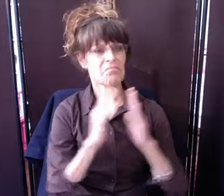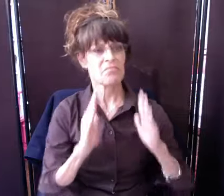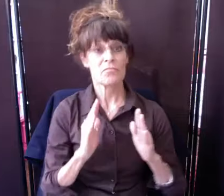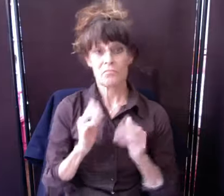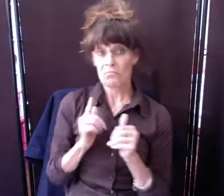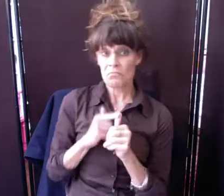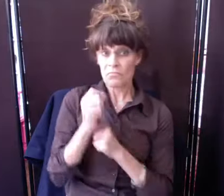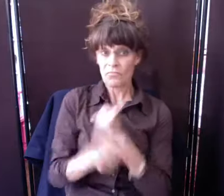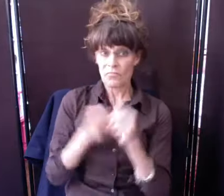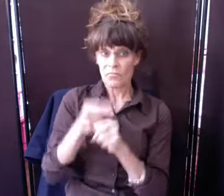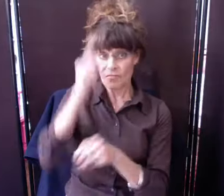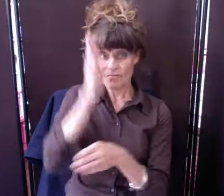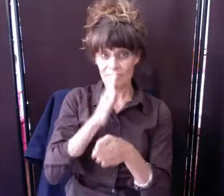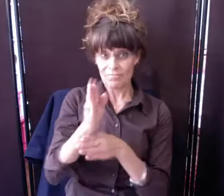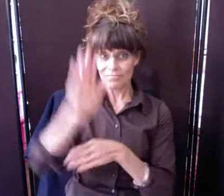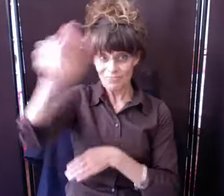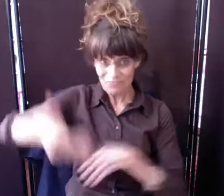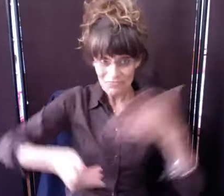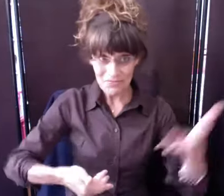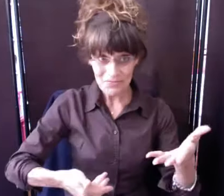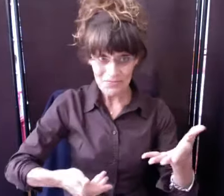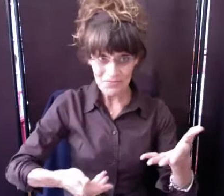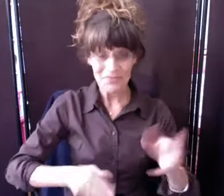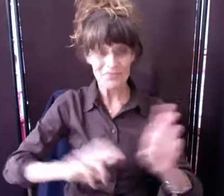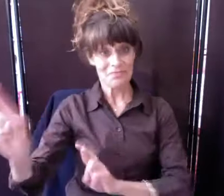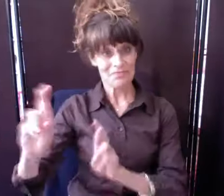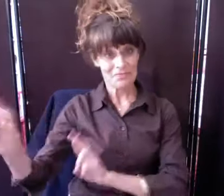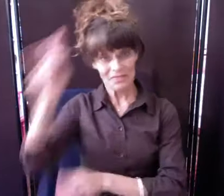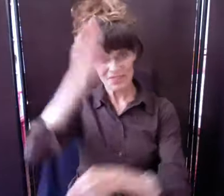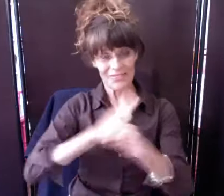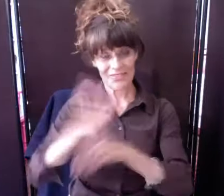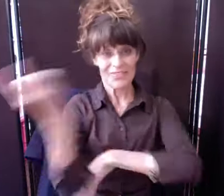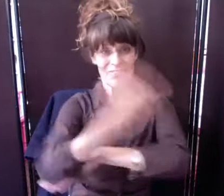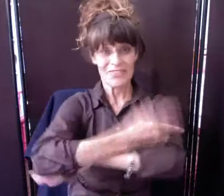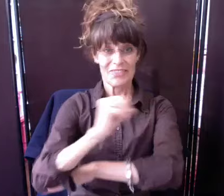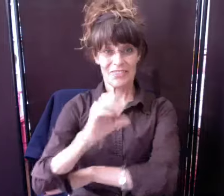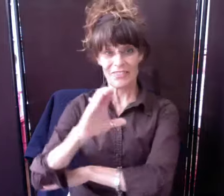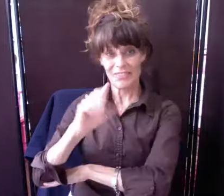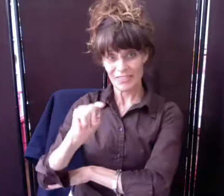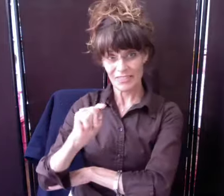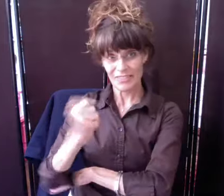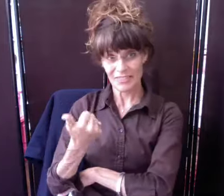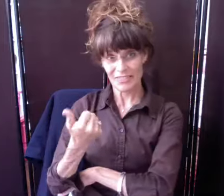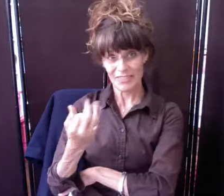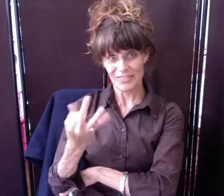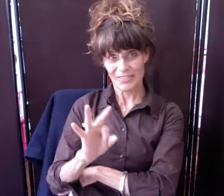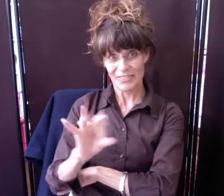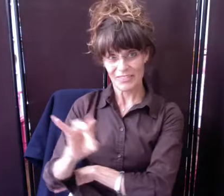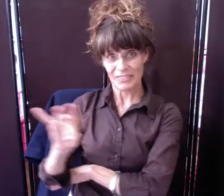So let me just get into it, right? My sobriety date is October 10th, 1988. Oh, one thing I told Carl earlier, if